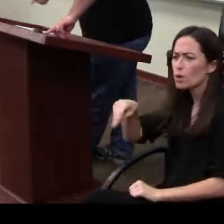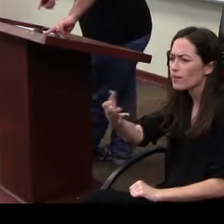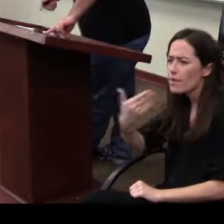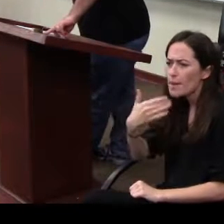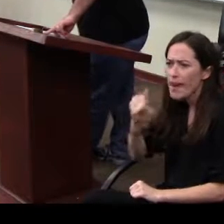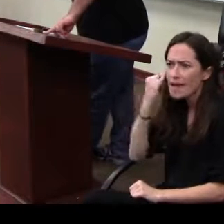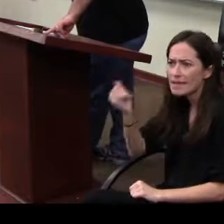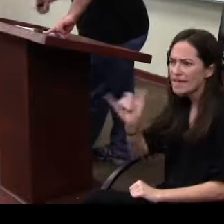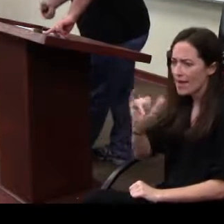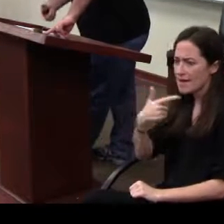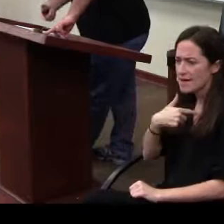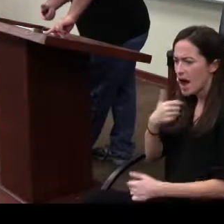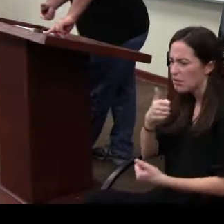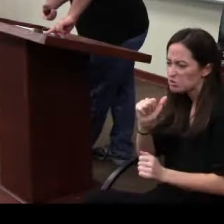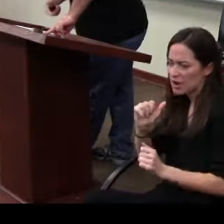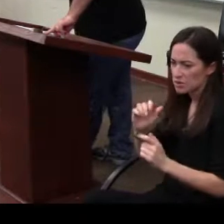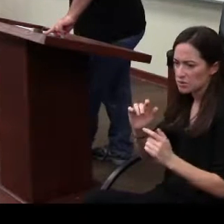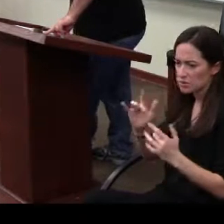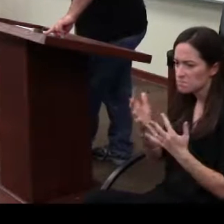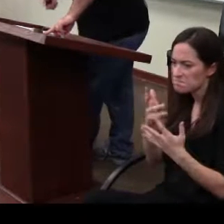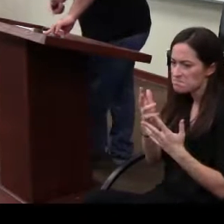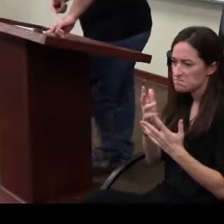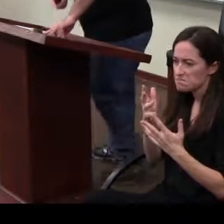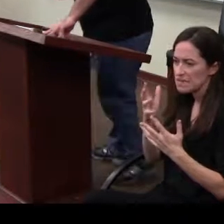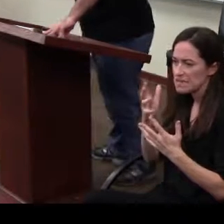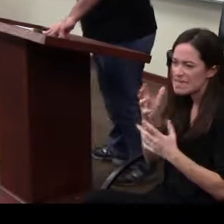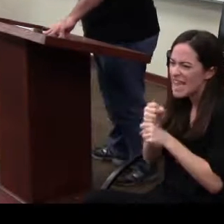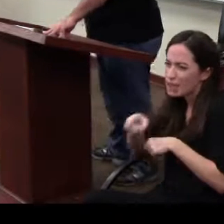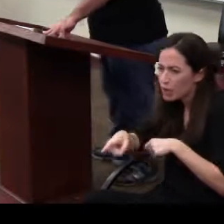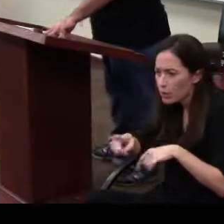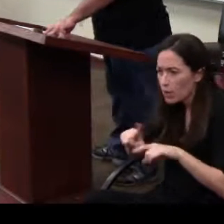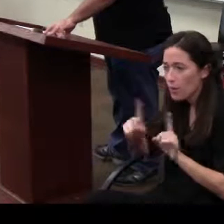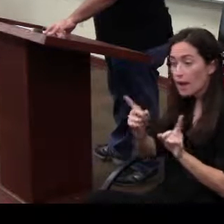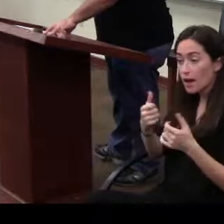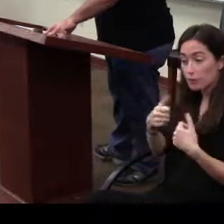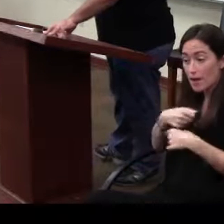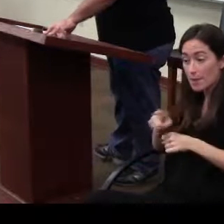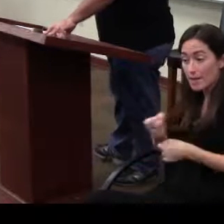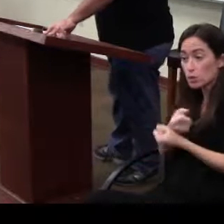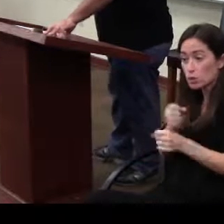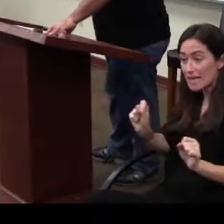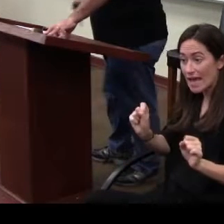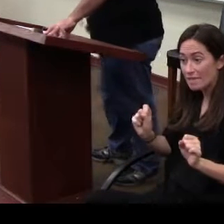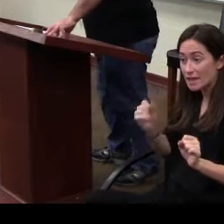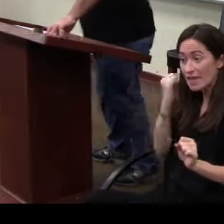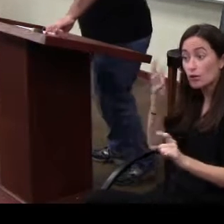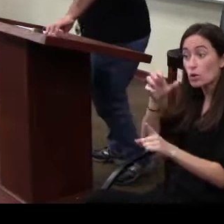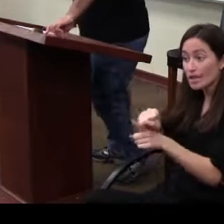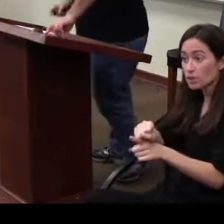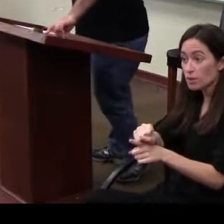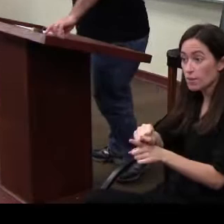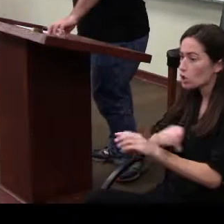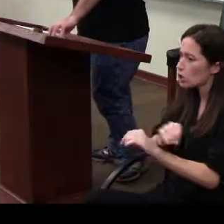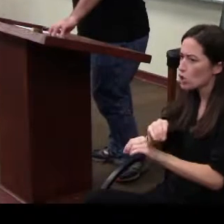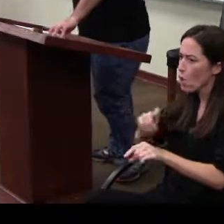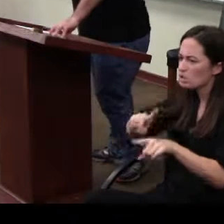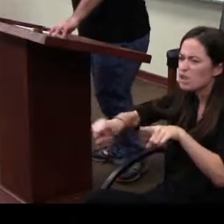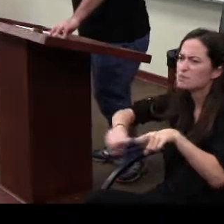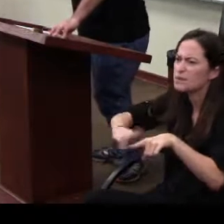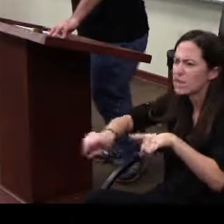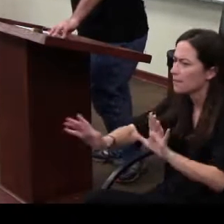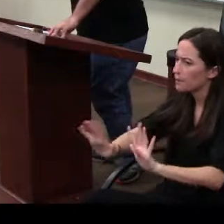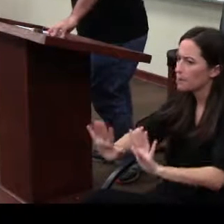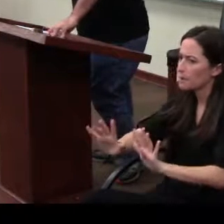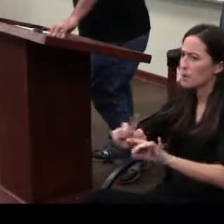idea like I'm out to get you, but we're trying to make you safe. We're trying to do good things so you don't do a wall of shame when you catch them. Very important. It's all